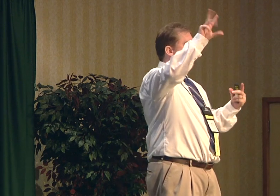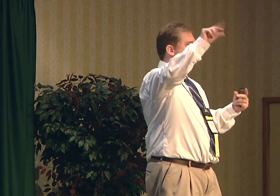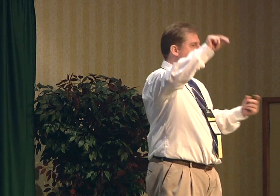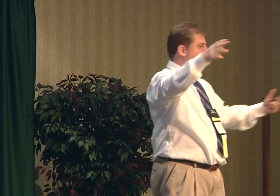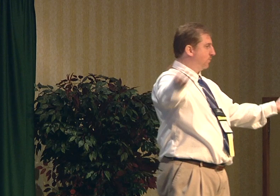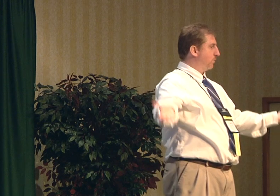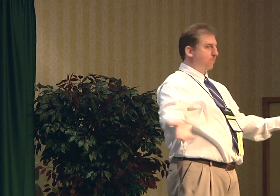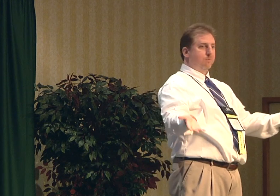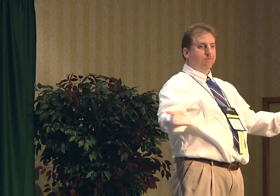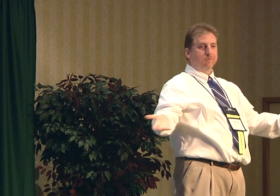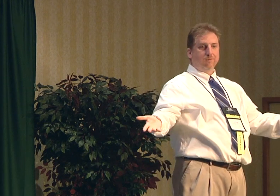Okay. How many say no?